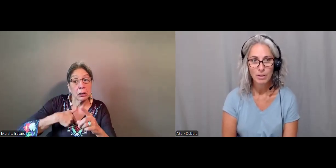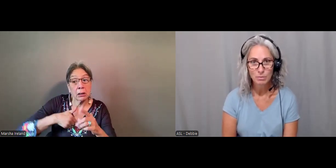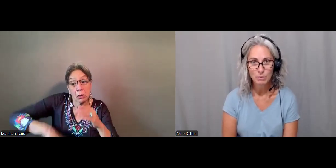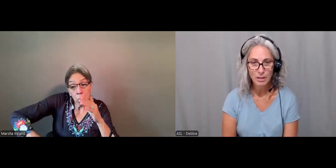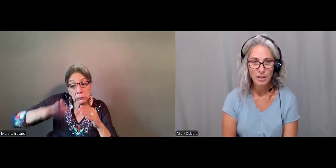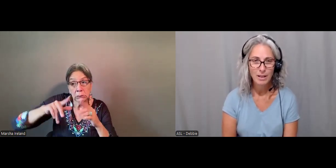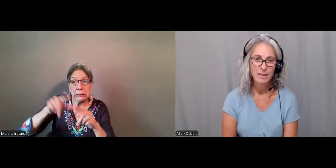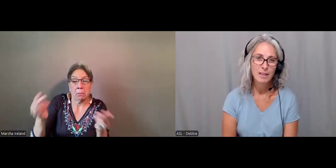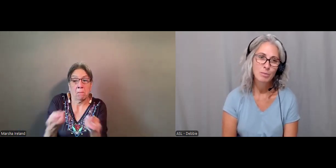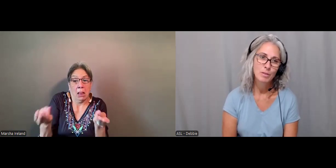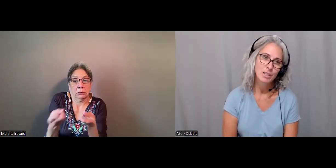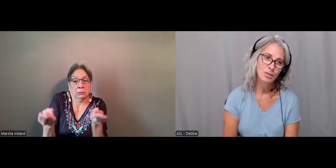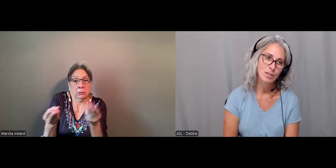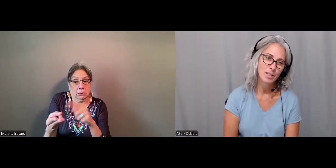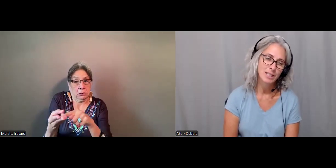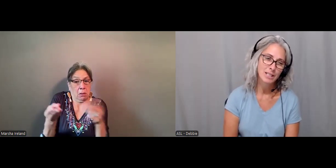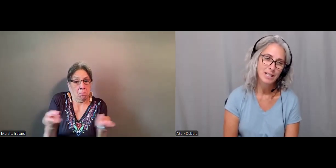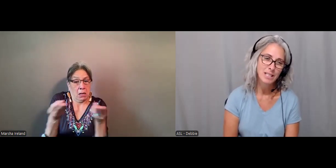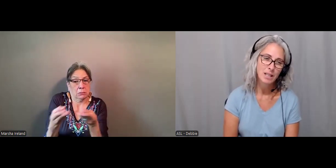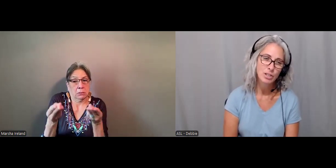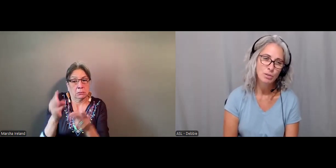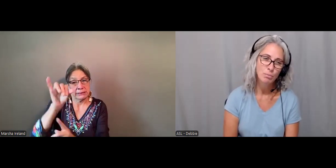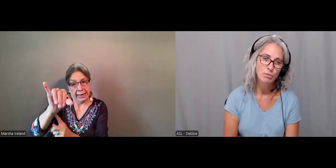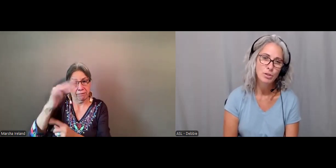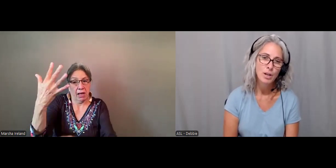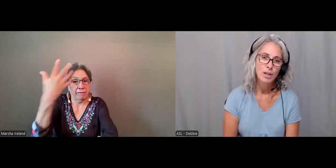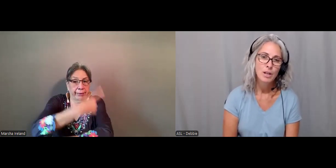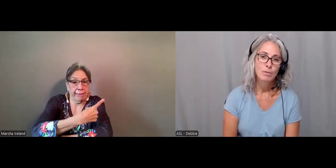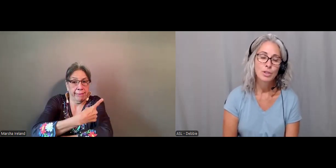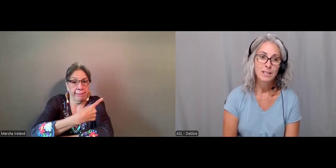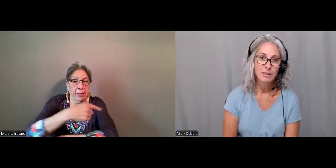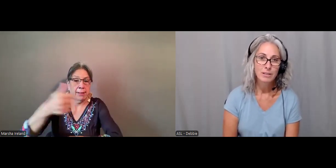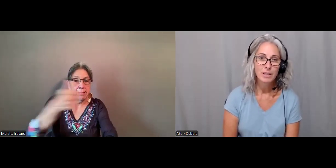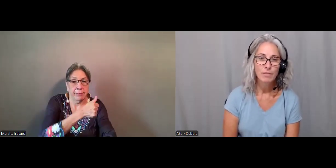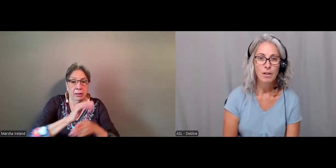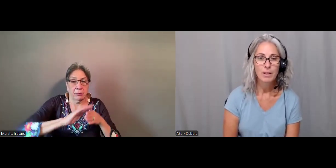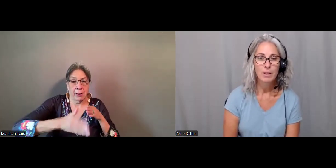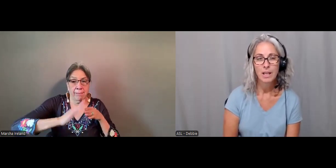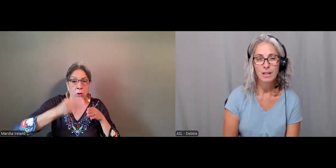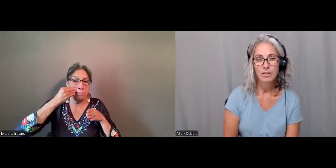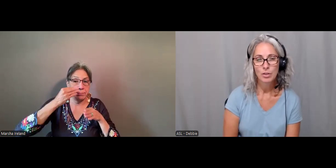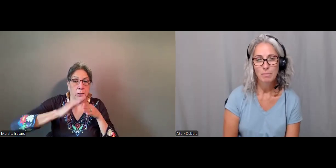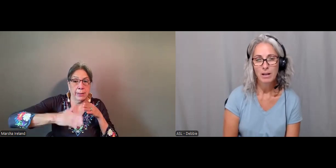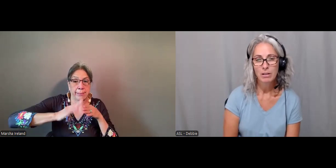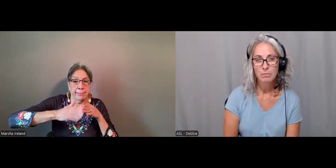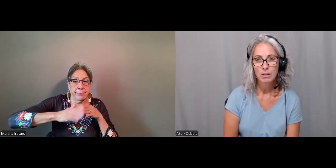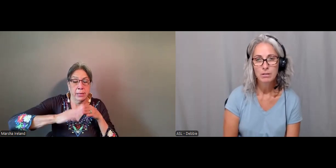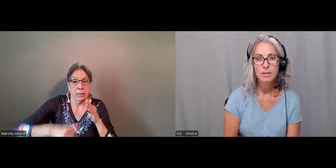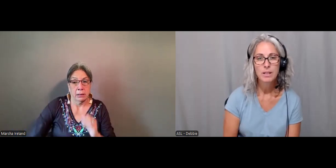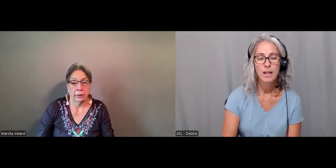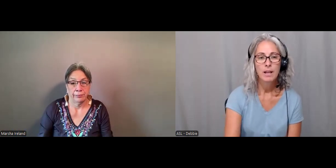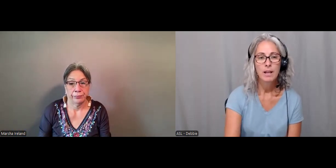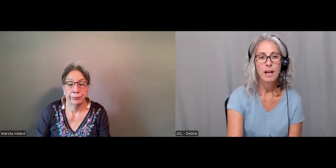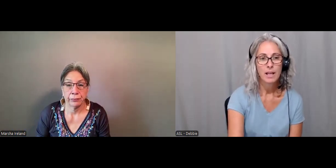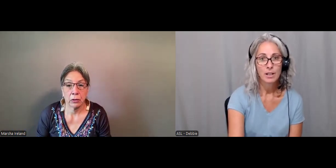HELLO HOWAREYOU question mark. And then they moved into assigned exact English approach, which is literally following the English grammatical